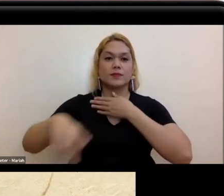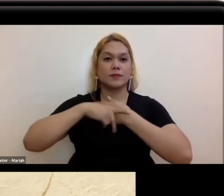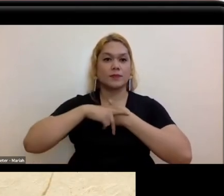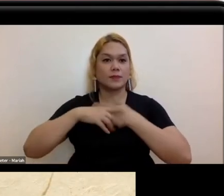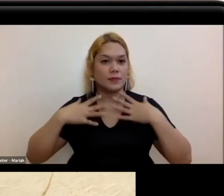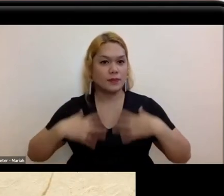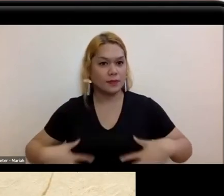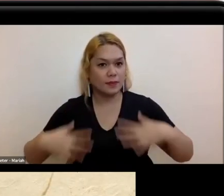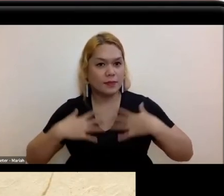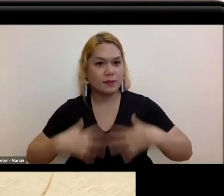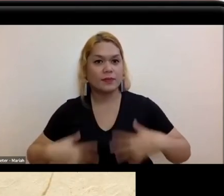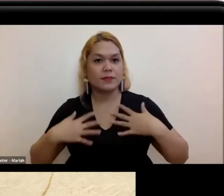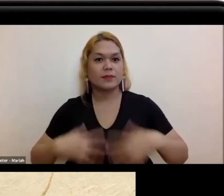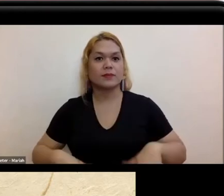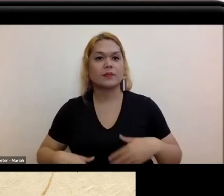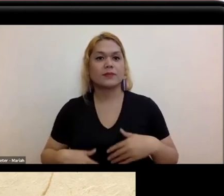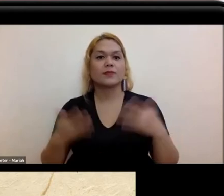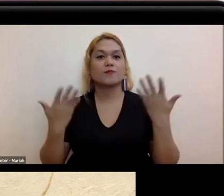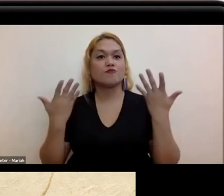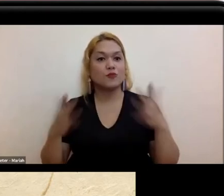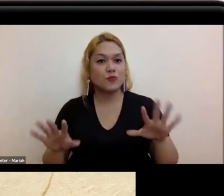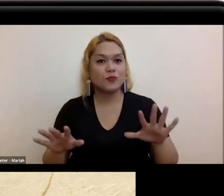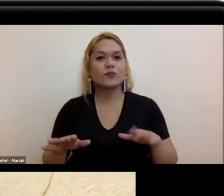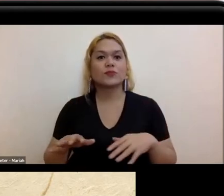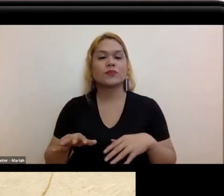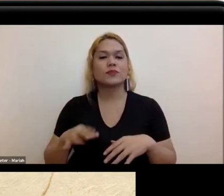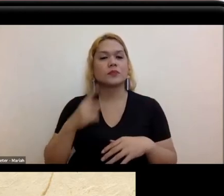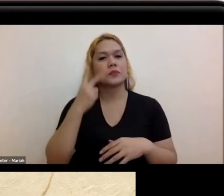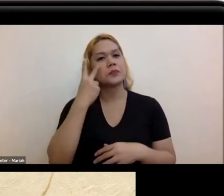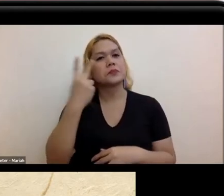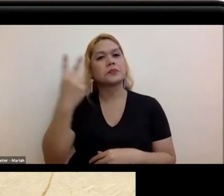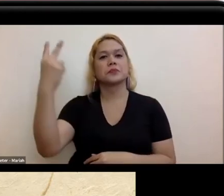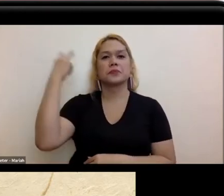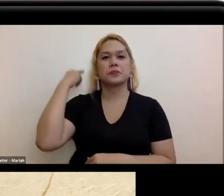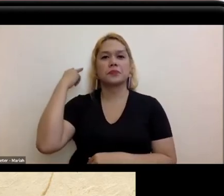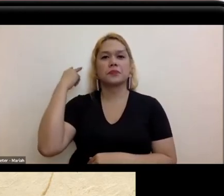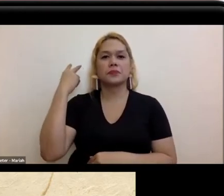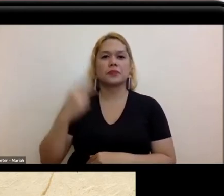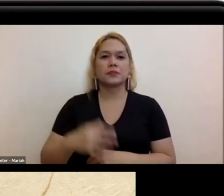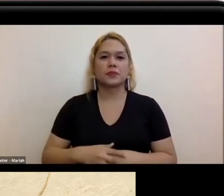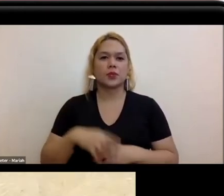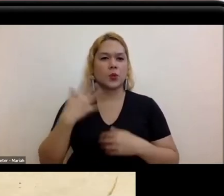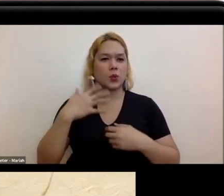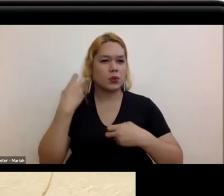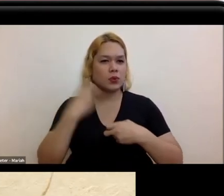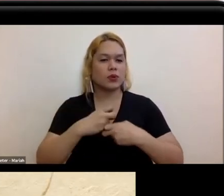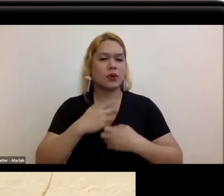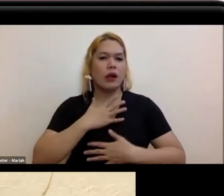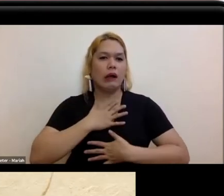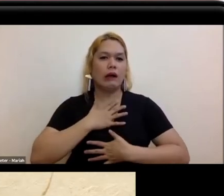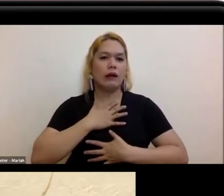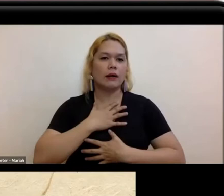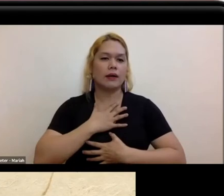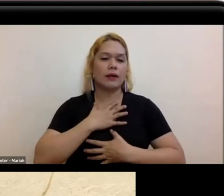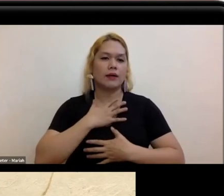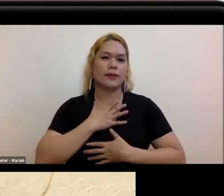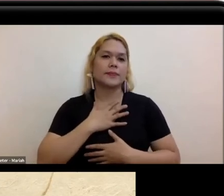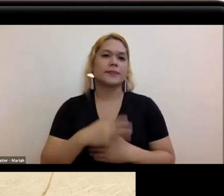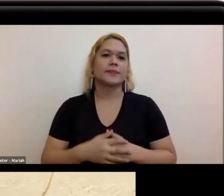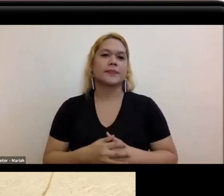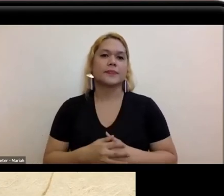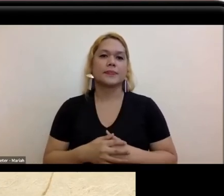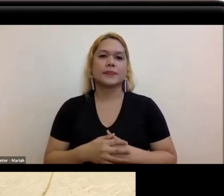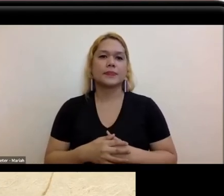of memory. It is just too hard to breathe when air has the viscosity